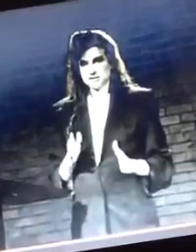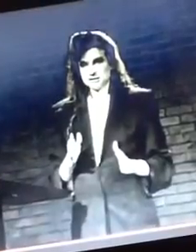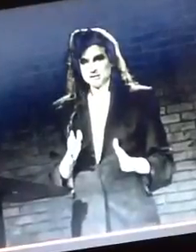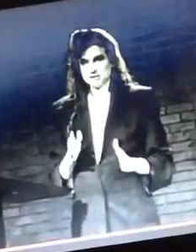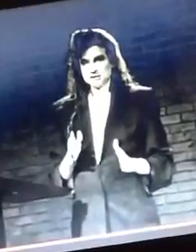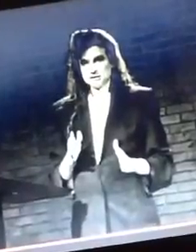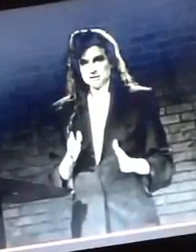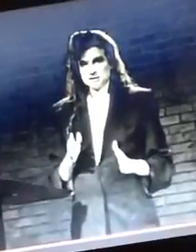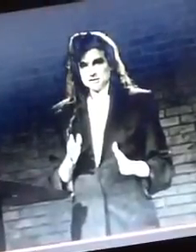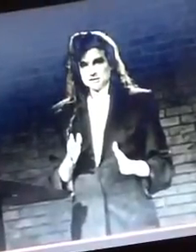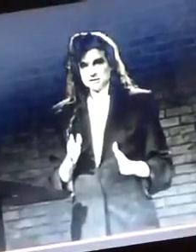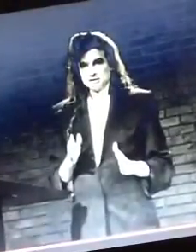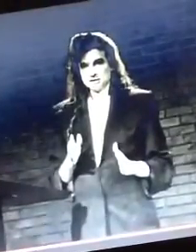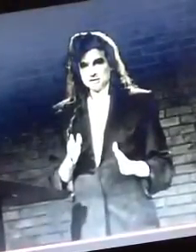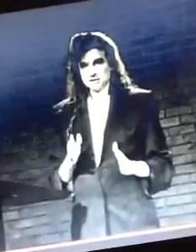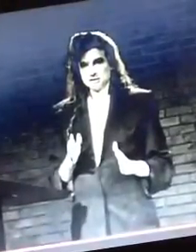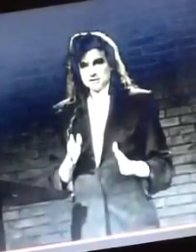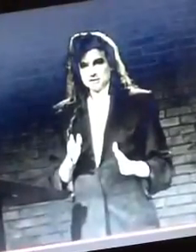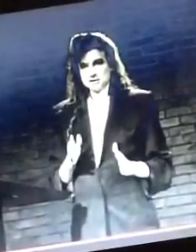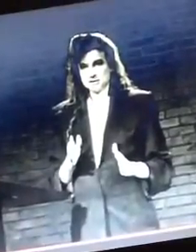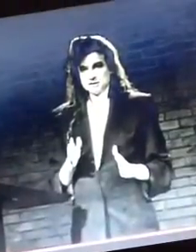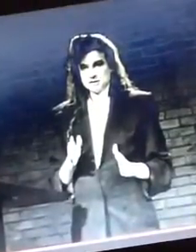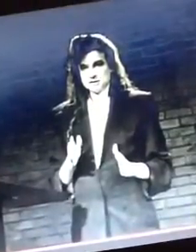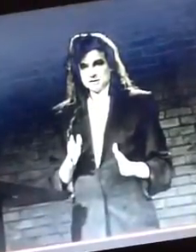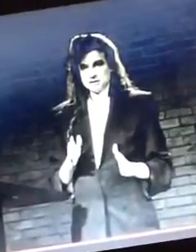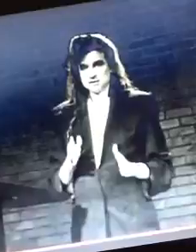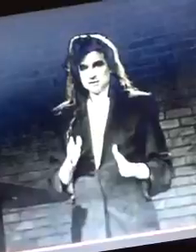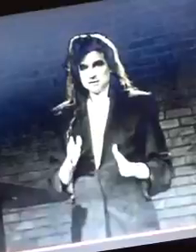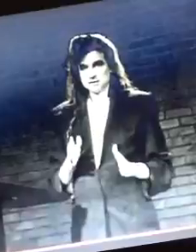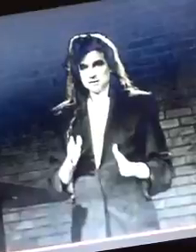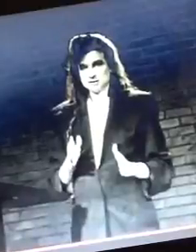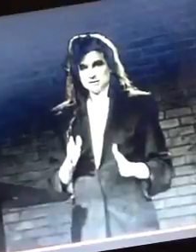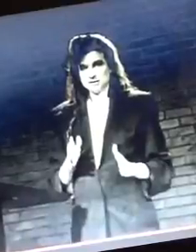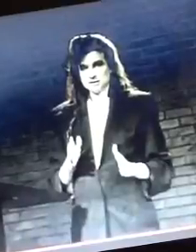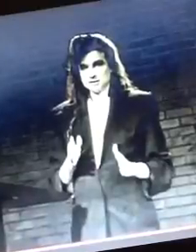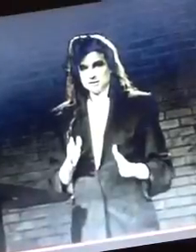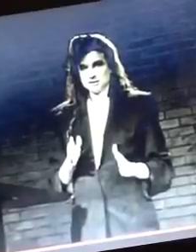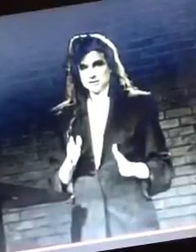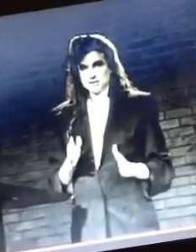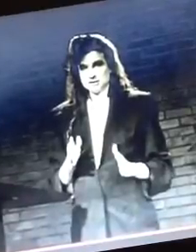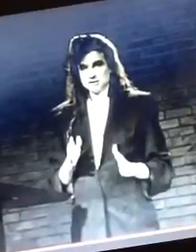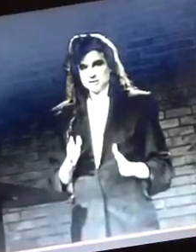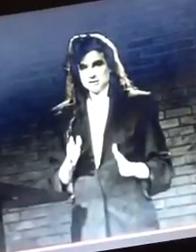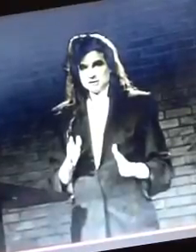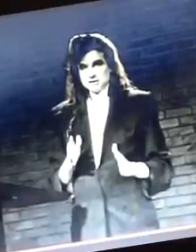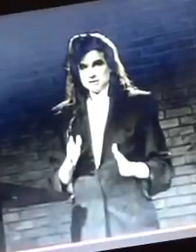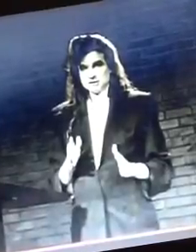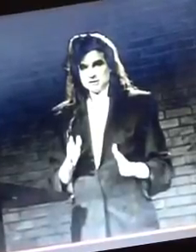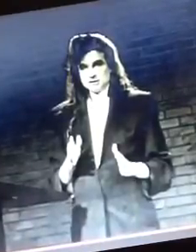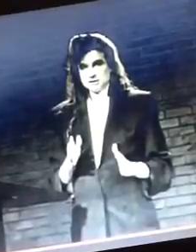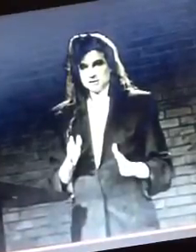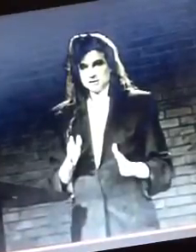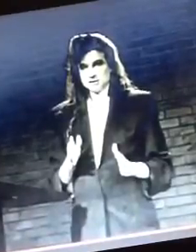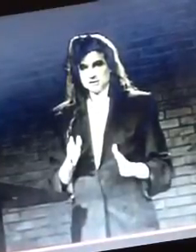hardship. Undue hardship essentially means that it's a burden for the company because they have a small